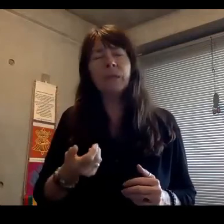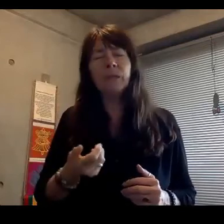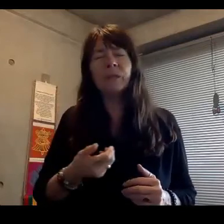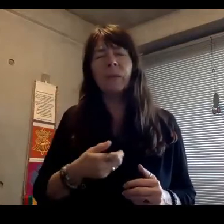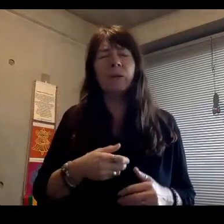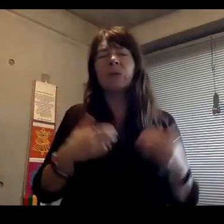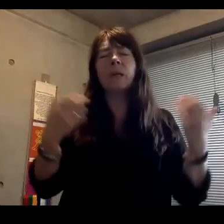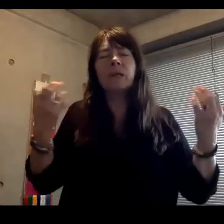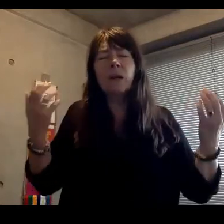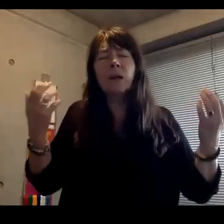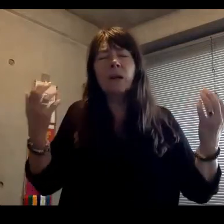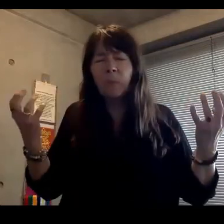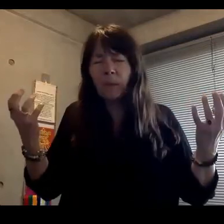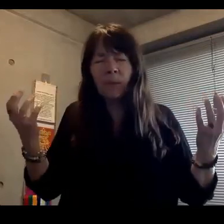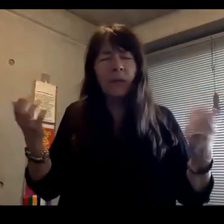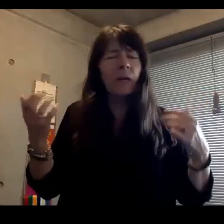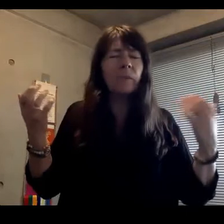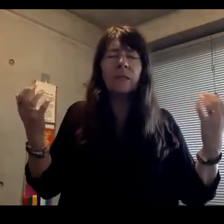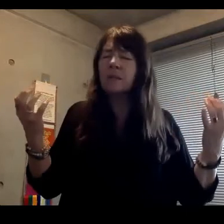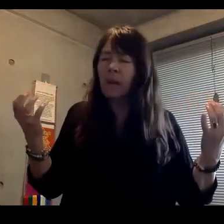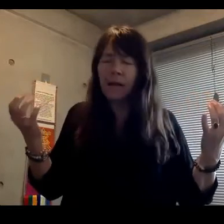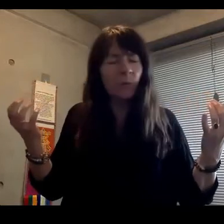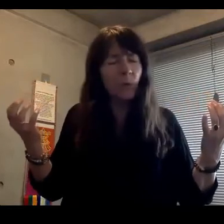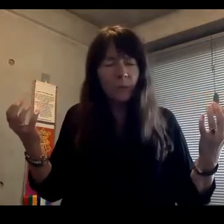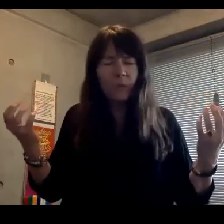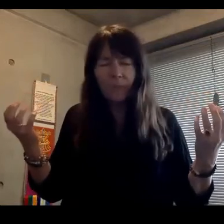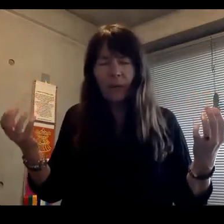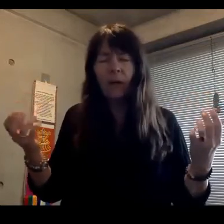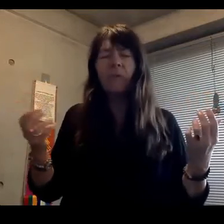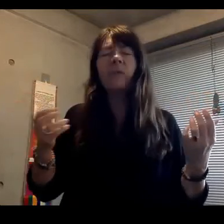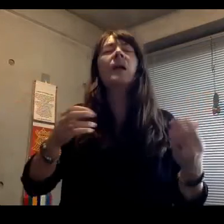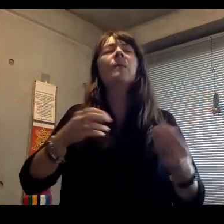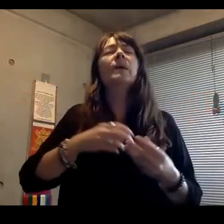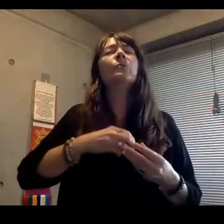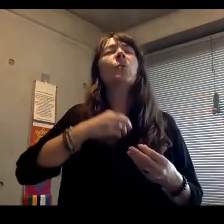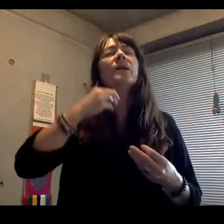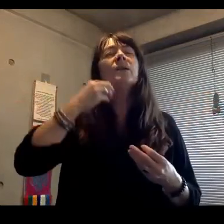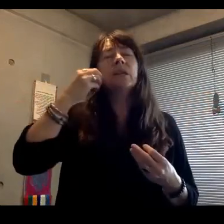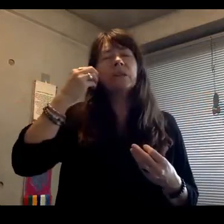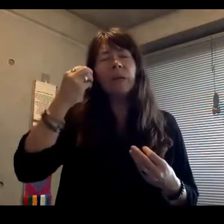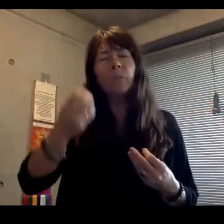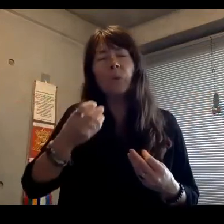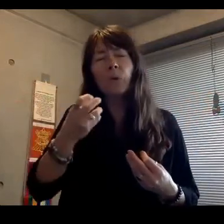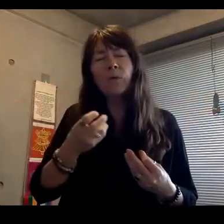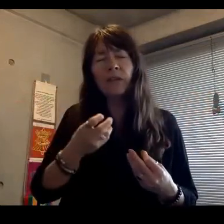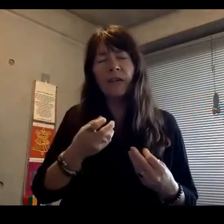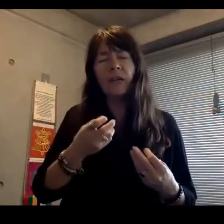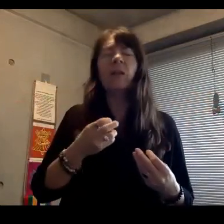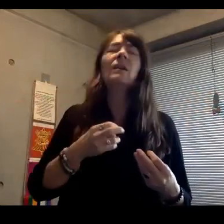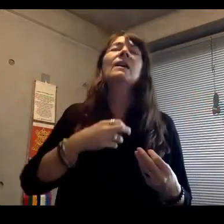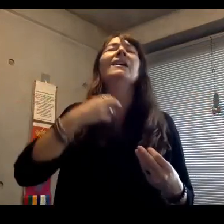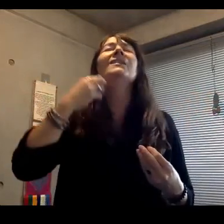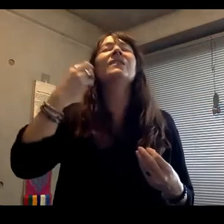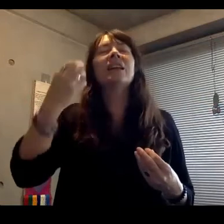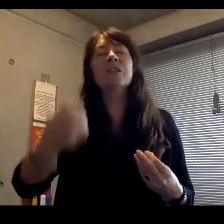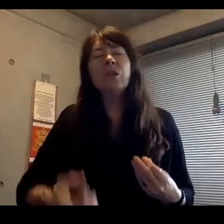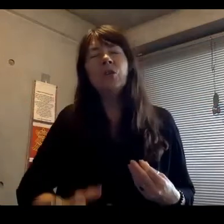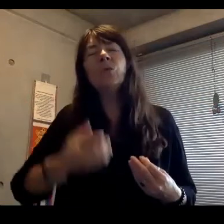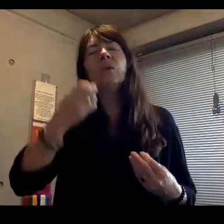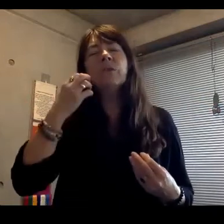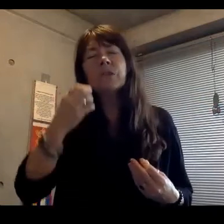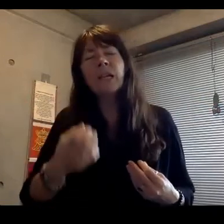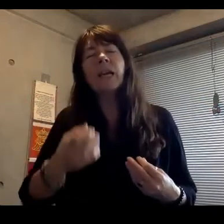truly what this is about. We can talk about bubble gum. It doesn't matter what we speak of, but what is being proven here is that